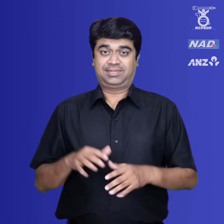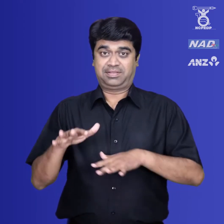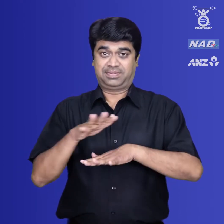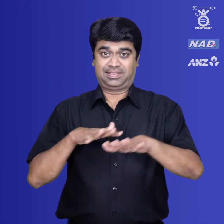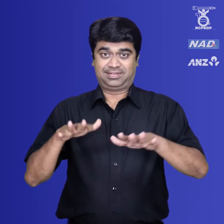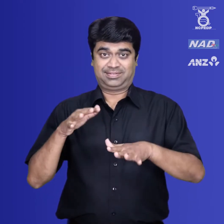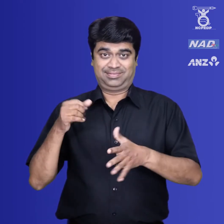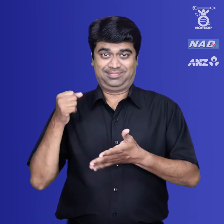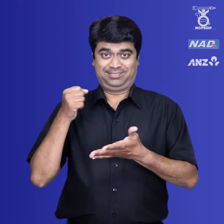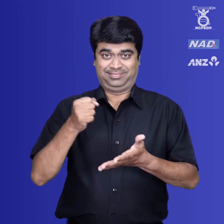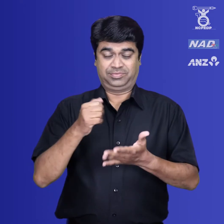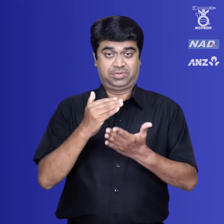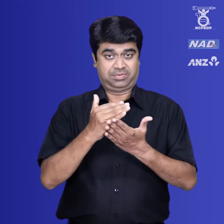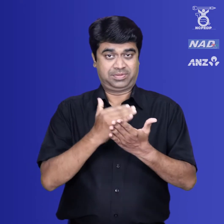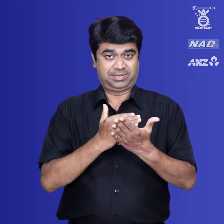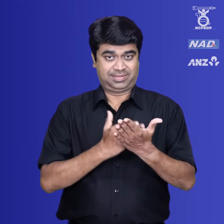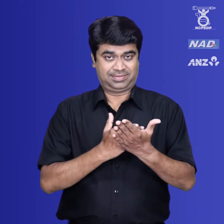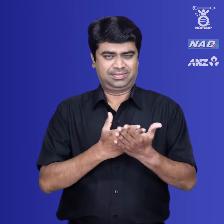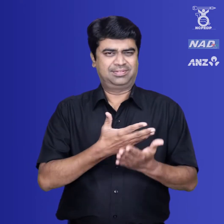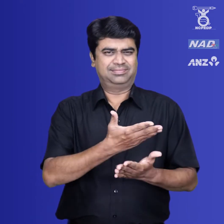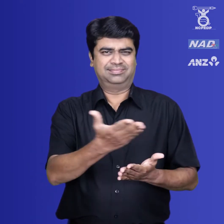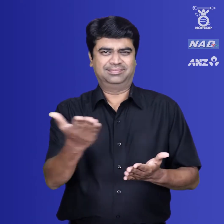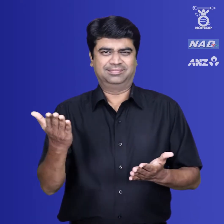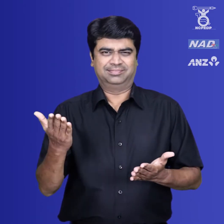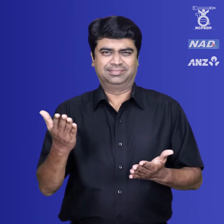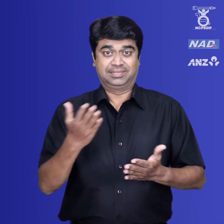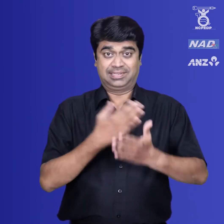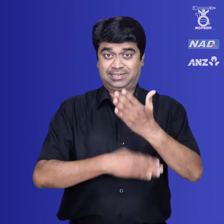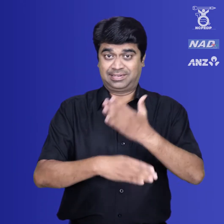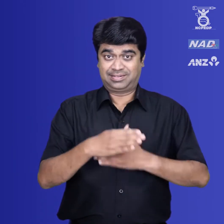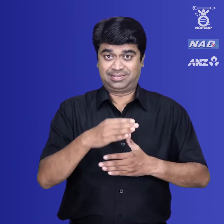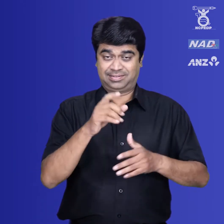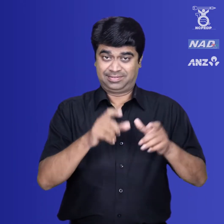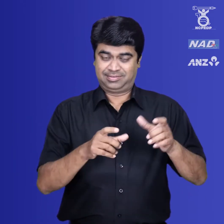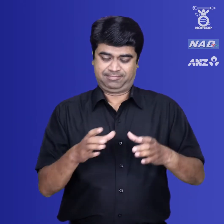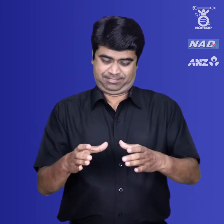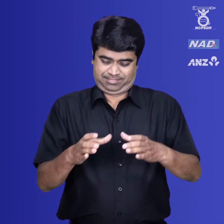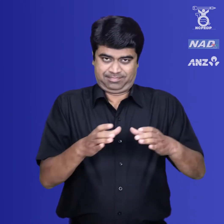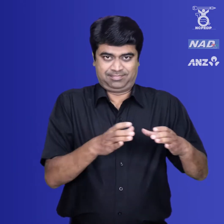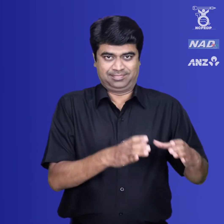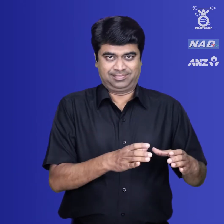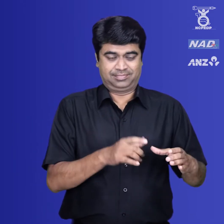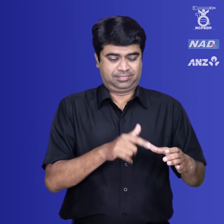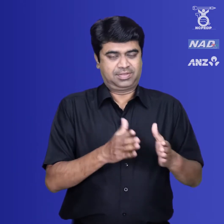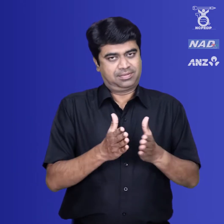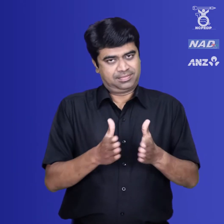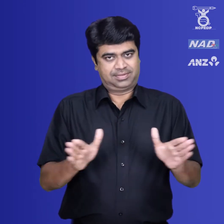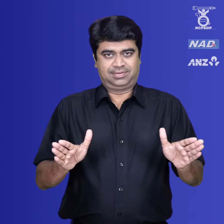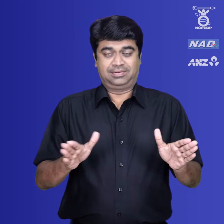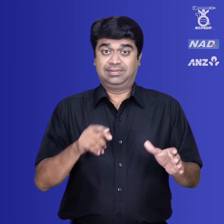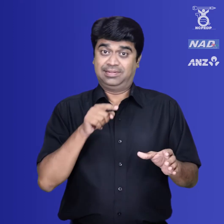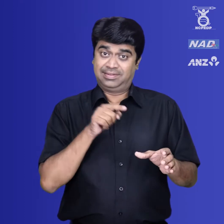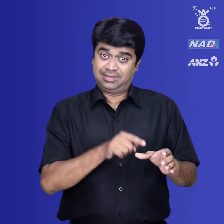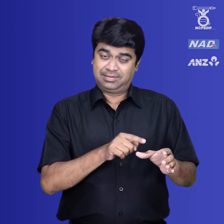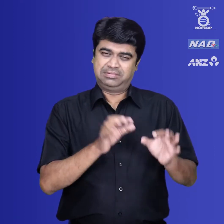Provided that the quantum of assistance to the persons with disabilities under such schemes and programs shall be at